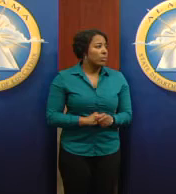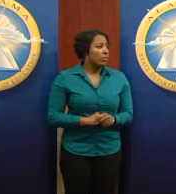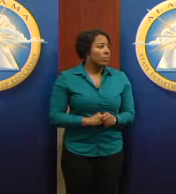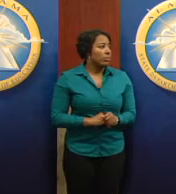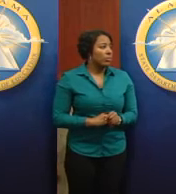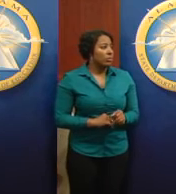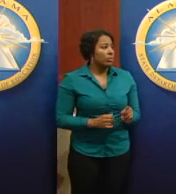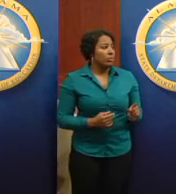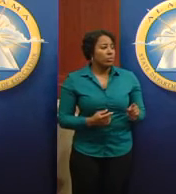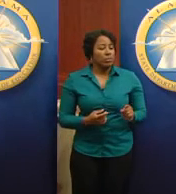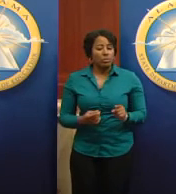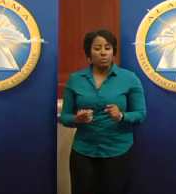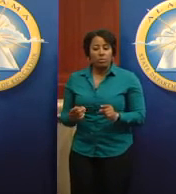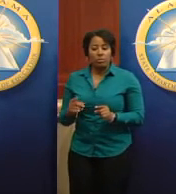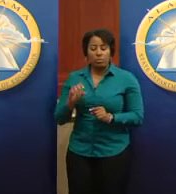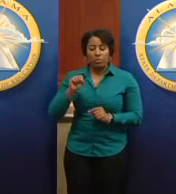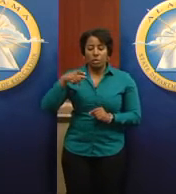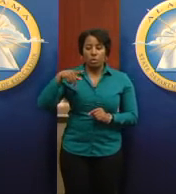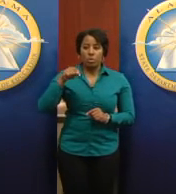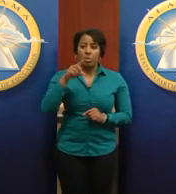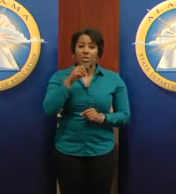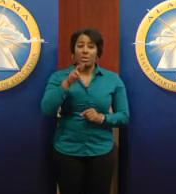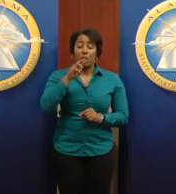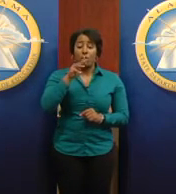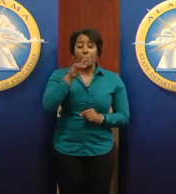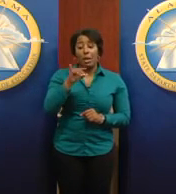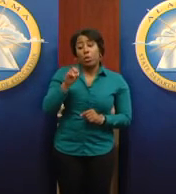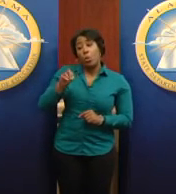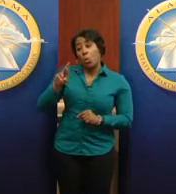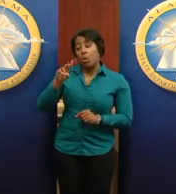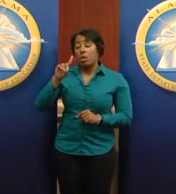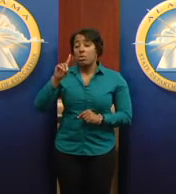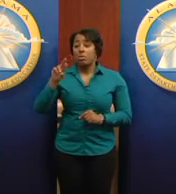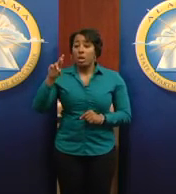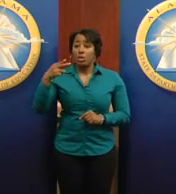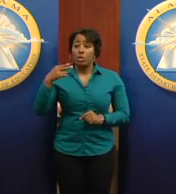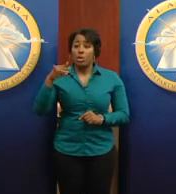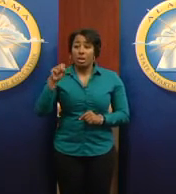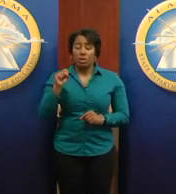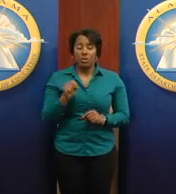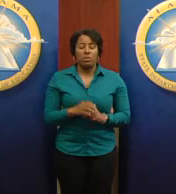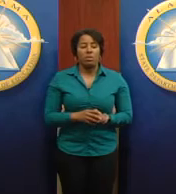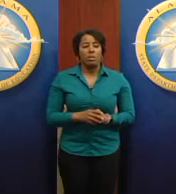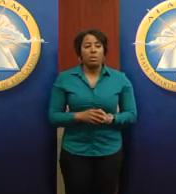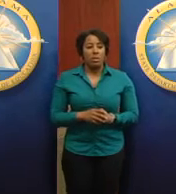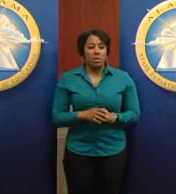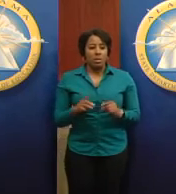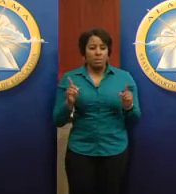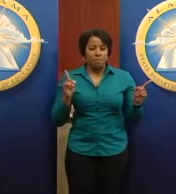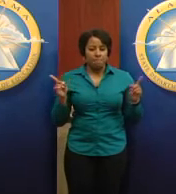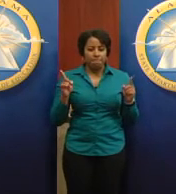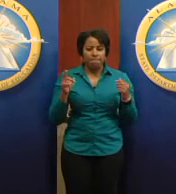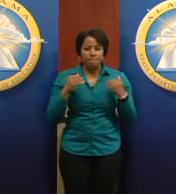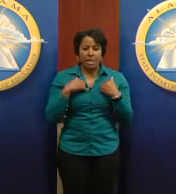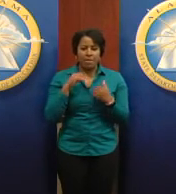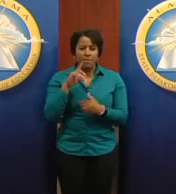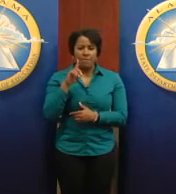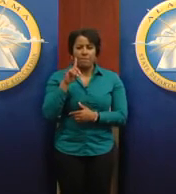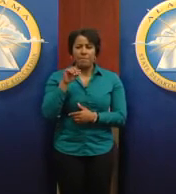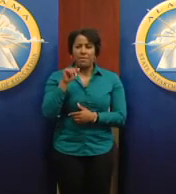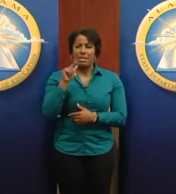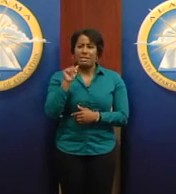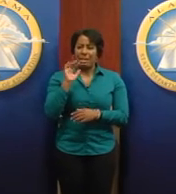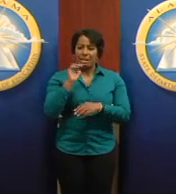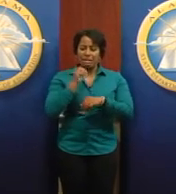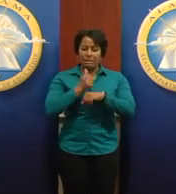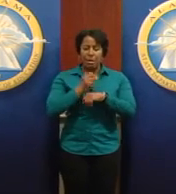This question is for Superintendent Mackey or Dr. Harris. Do either of y'all have a sort of data set or official